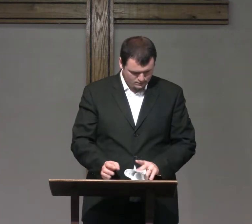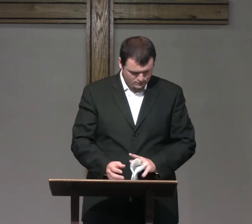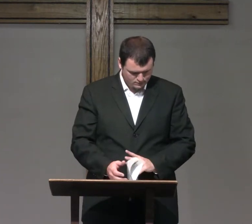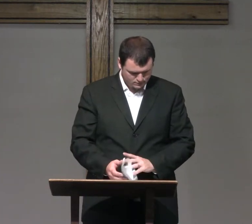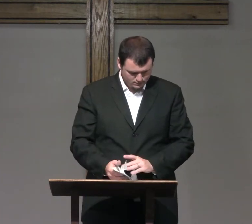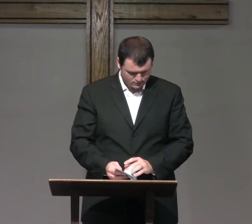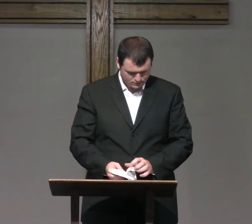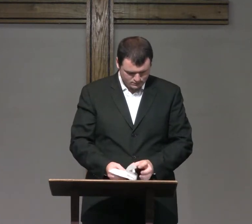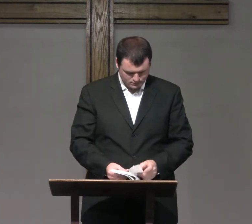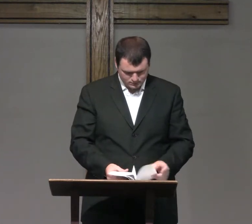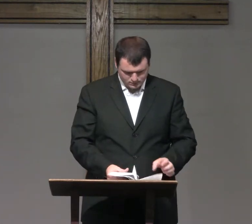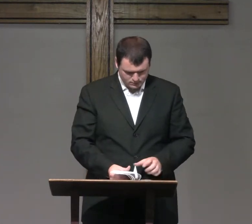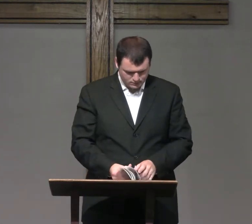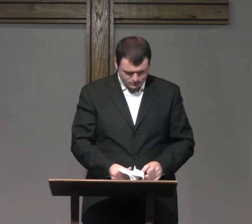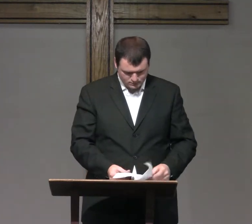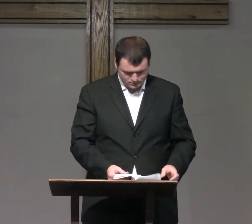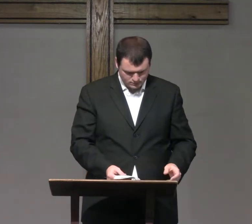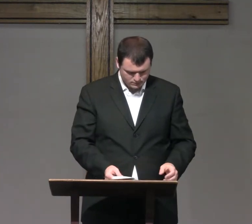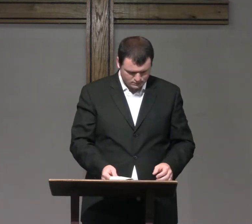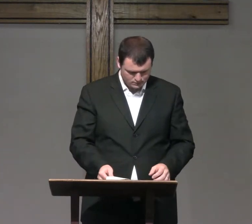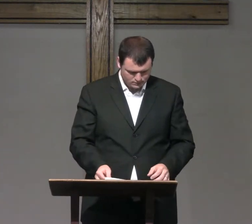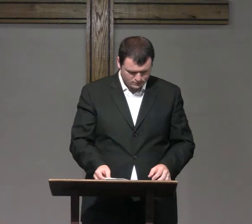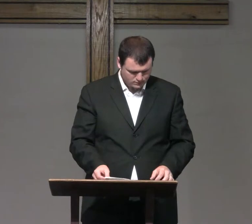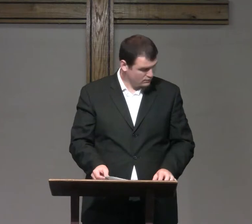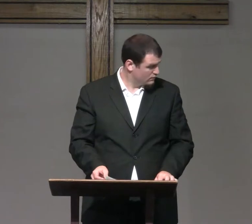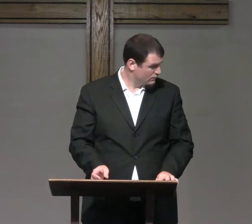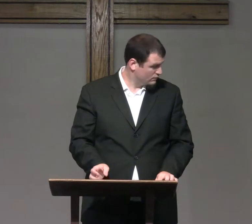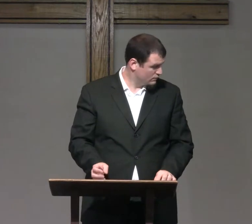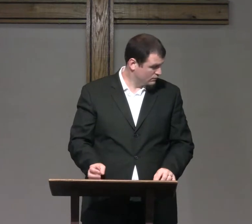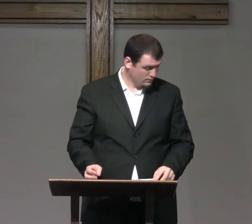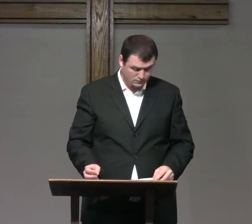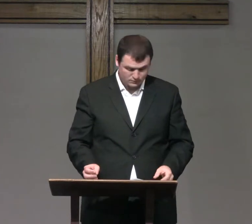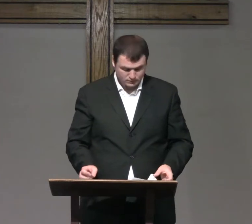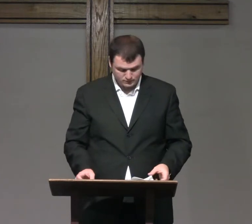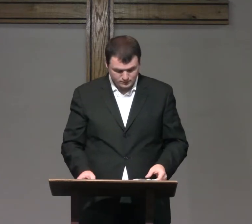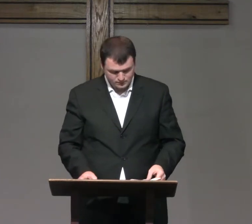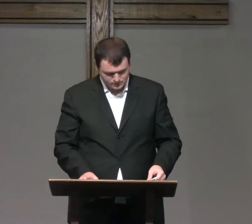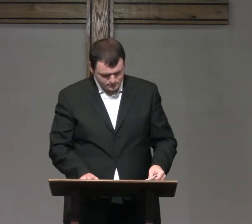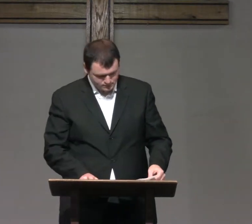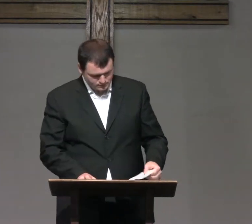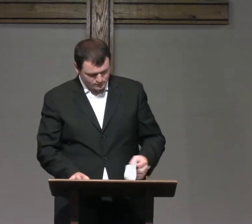Thank you.